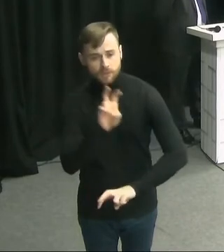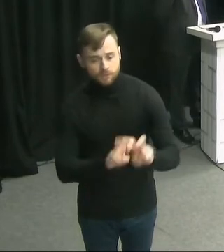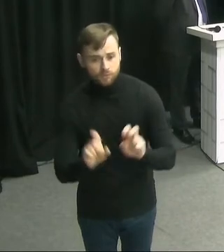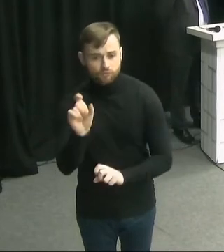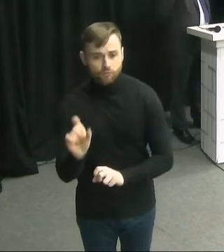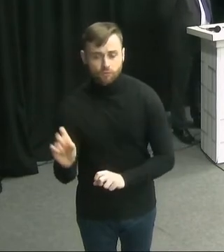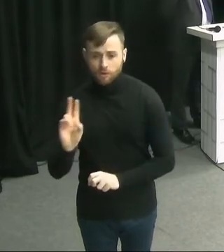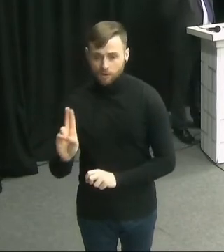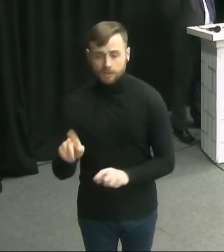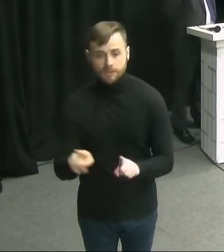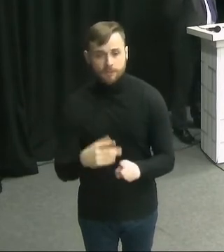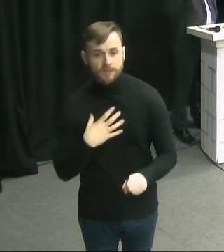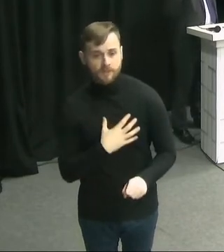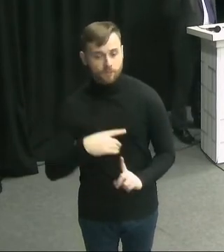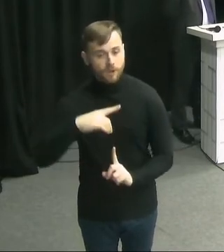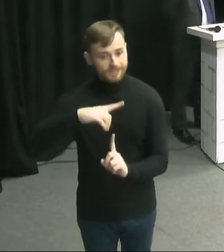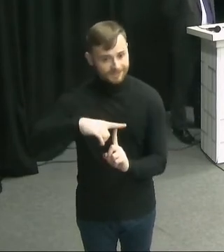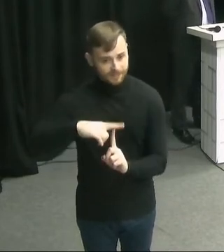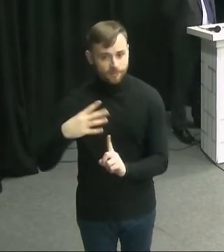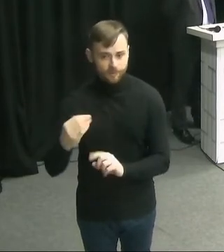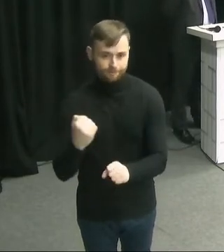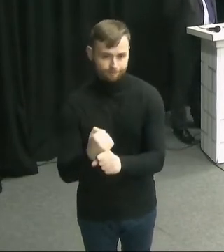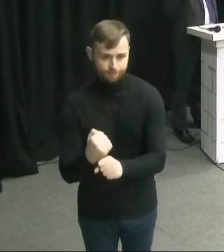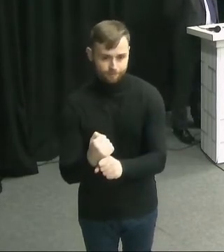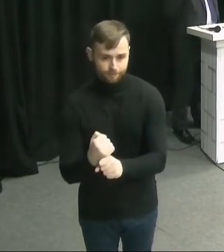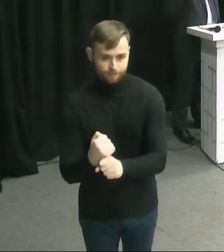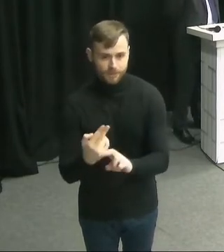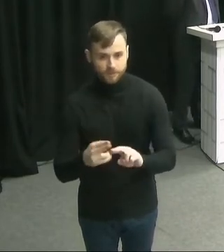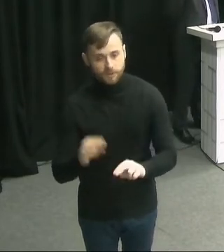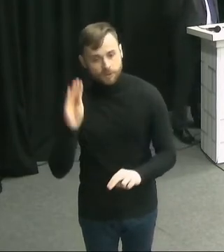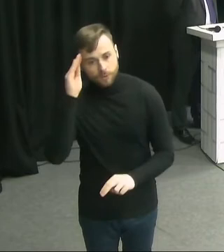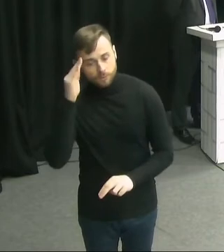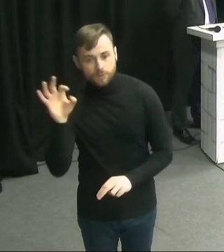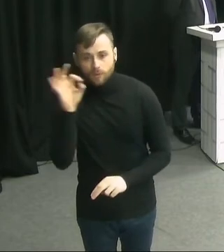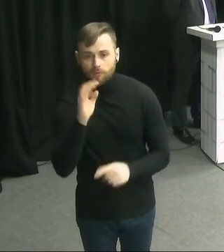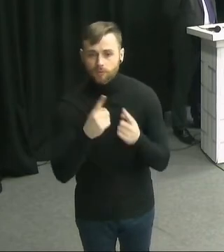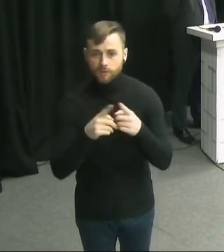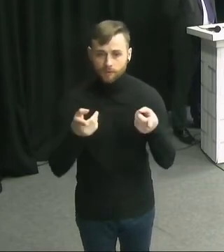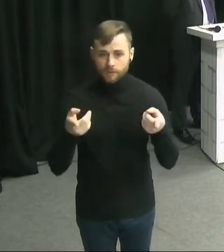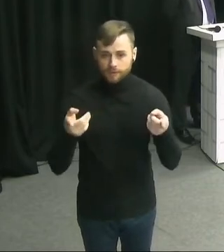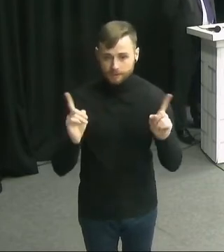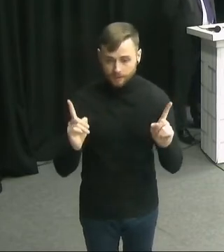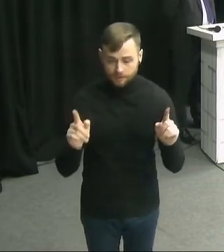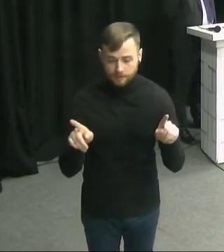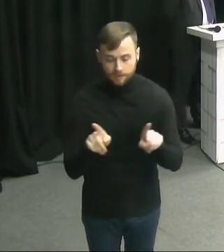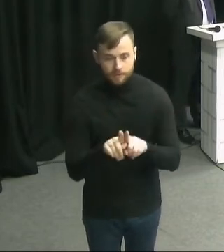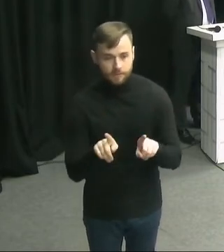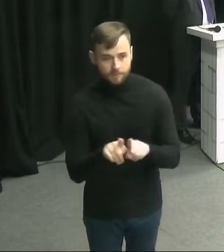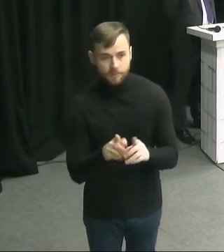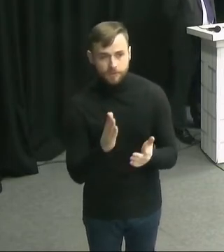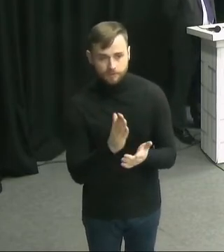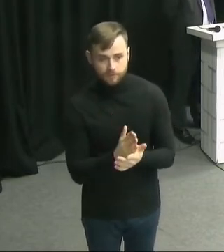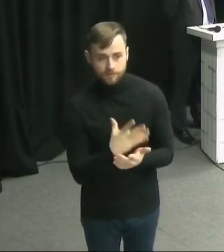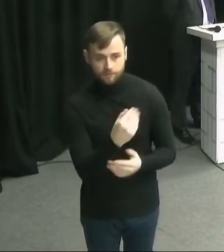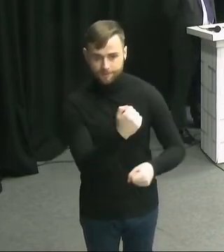because the council of the university also responsible to find funding sources. Senate should also work on